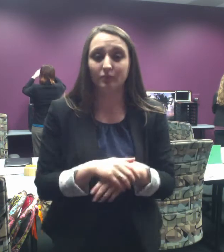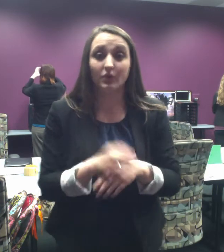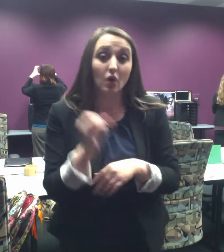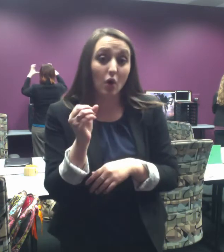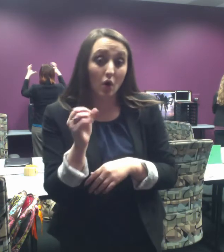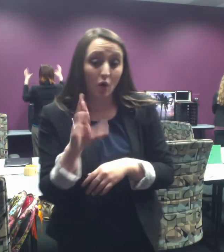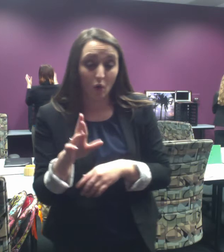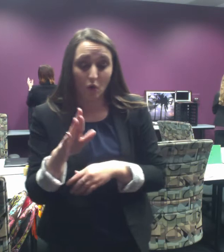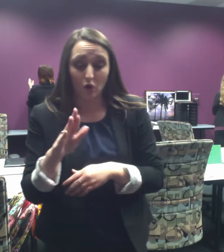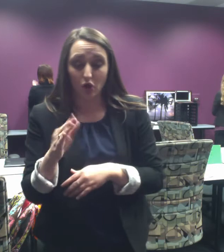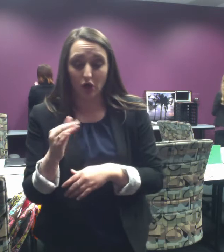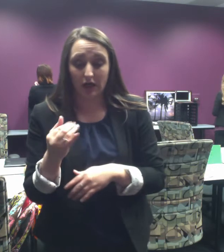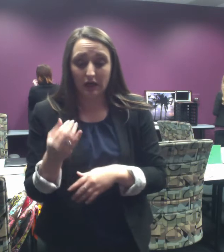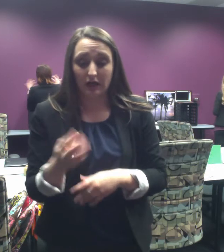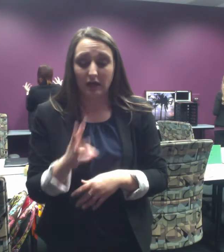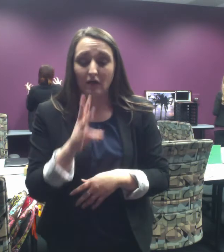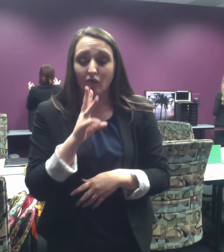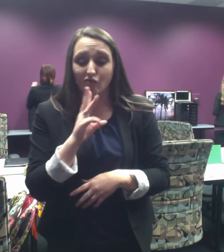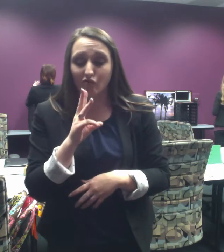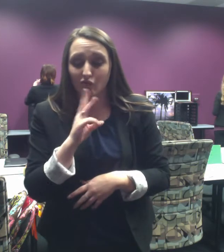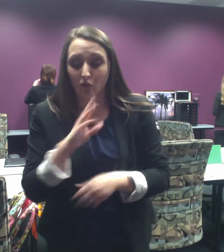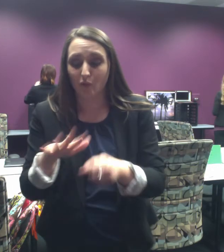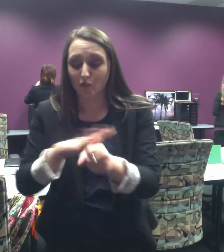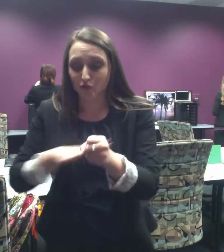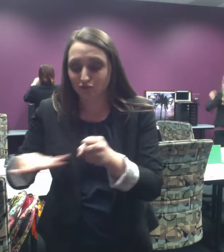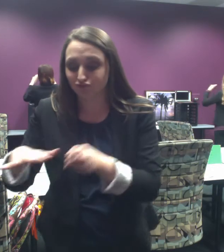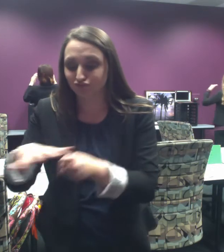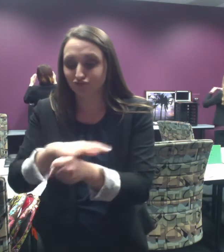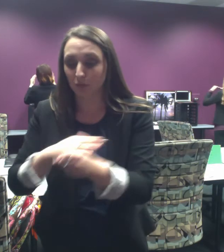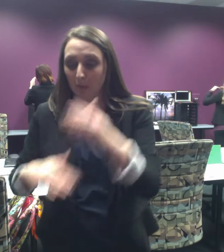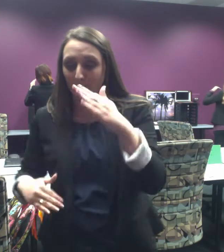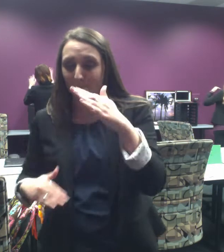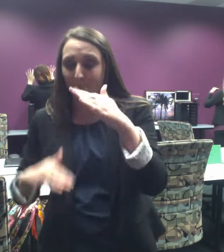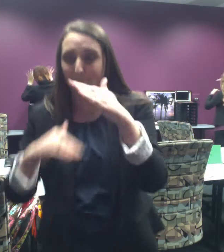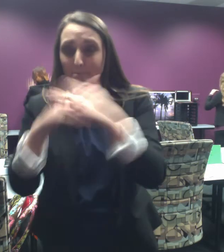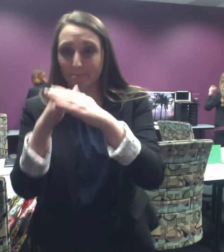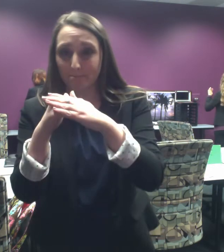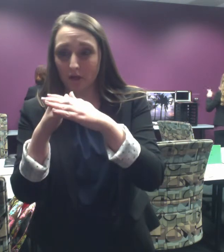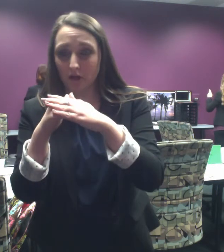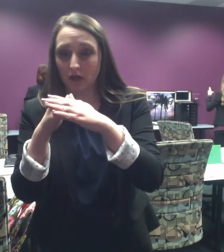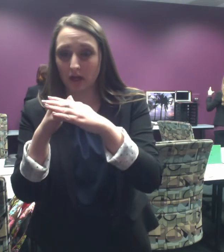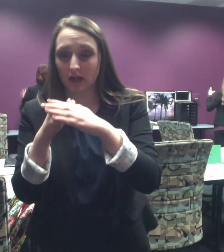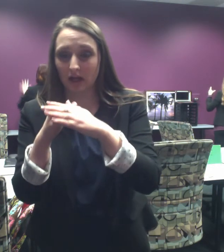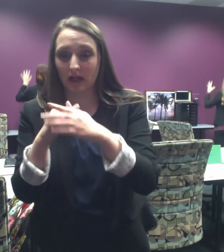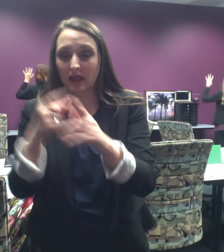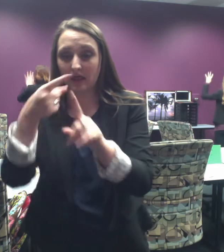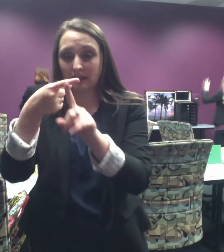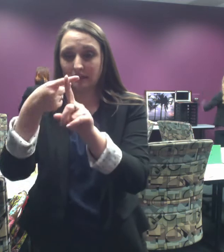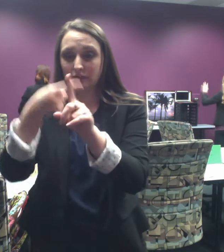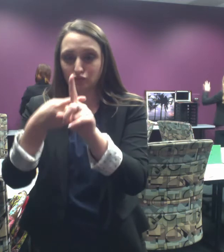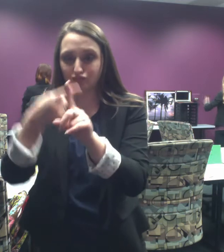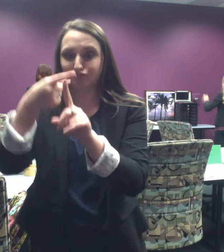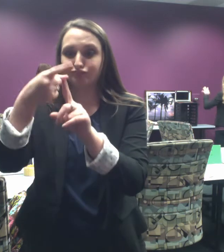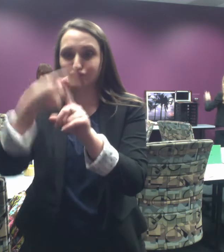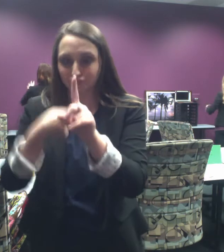a cloud can't hold as much water vapor as it can before, and then it rains. Another thing to use to describe